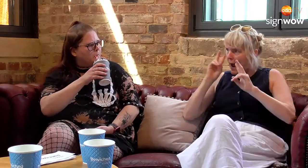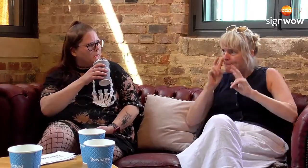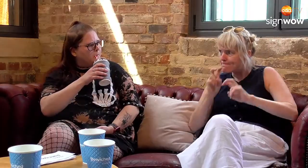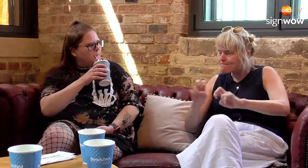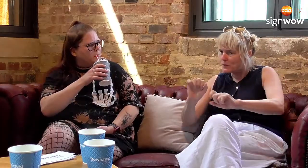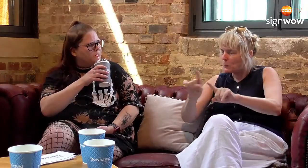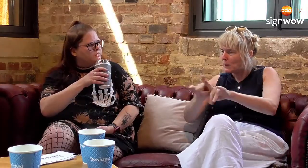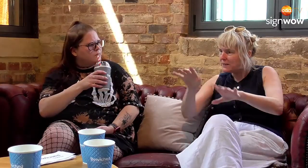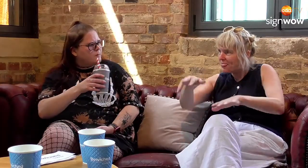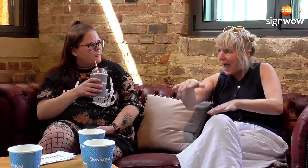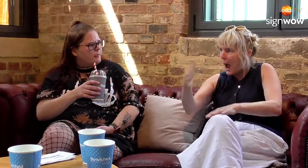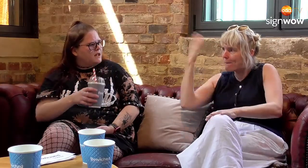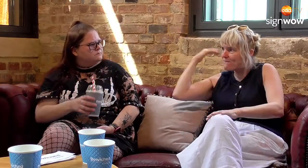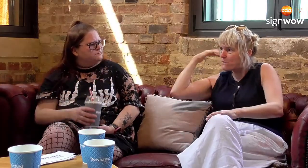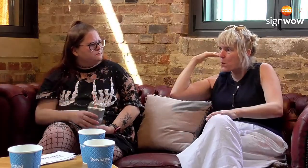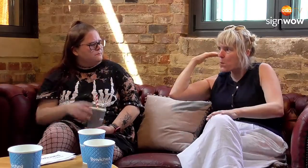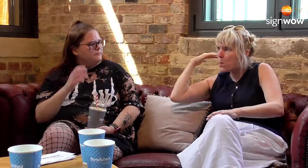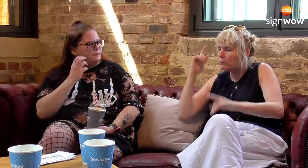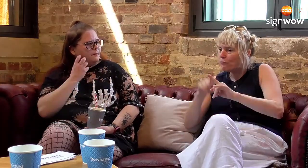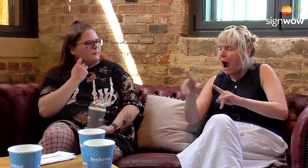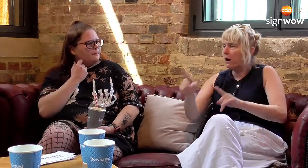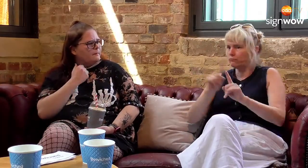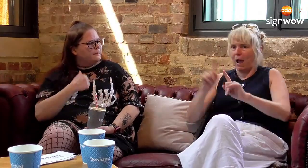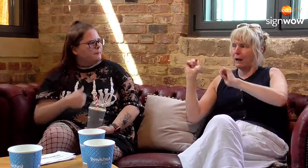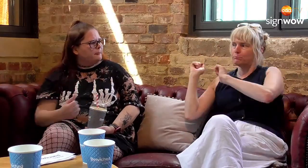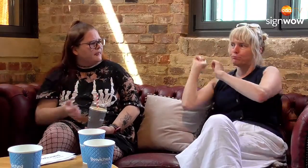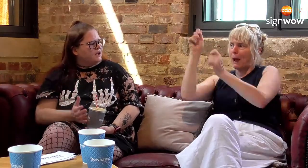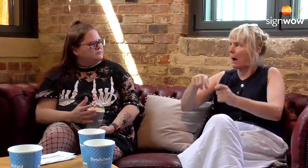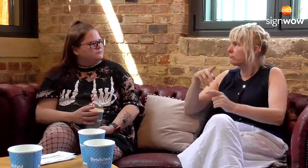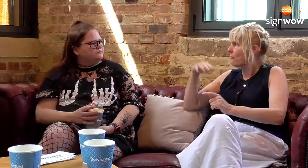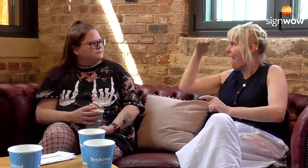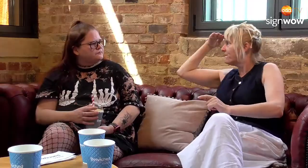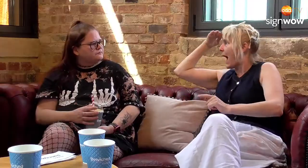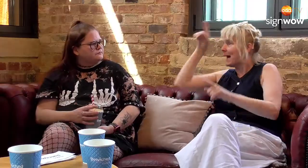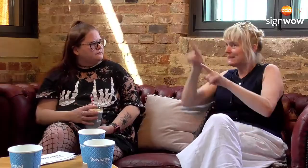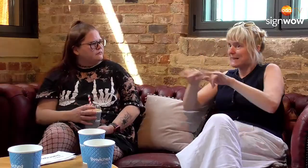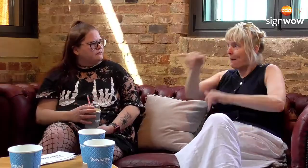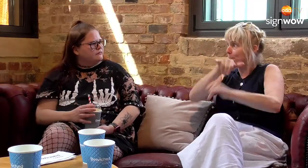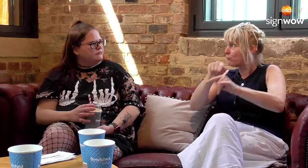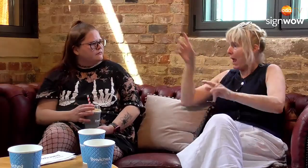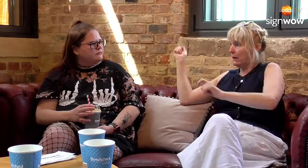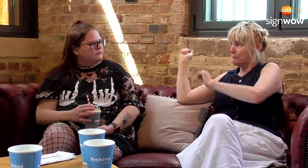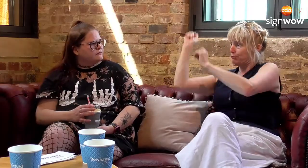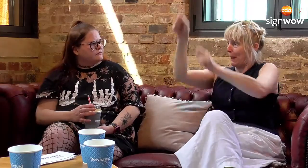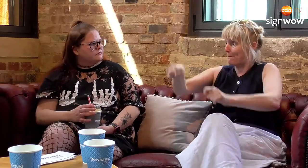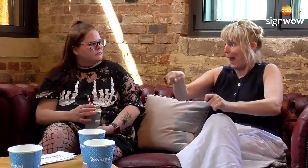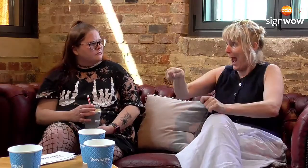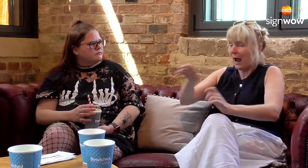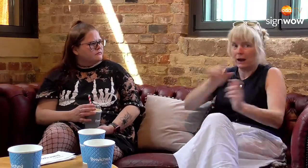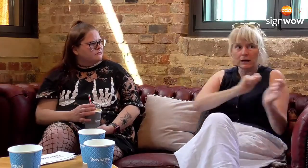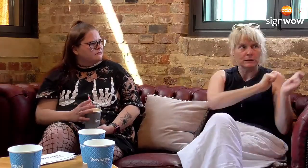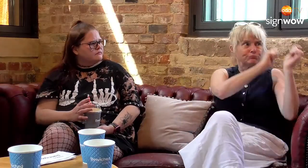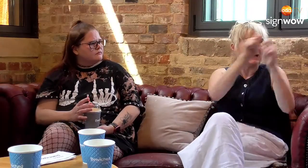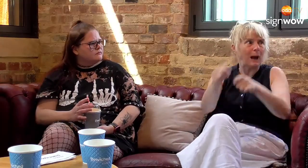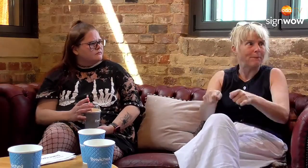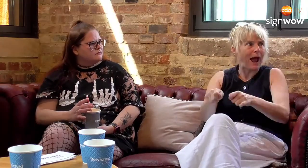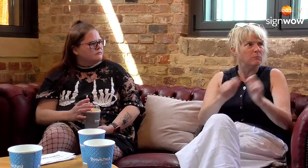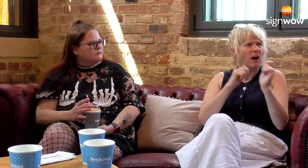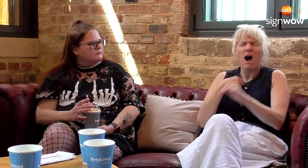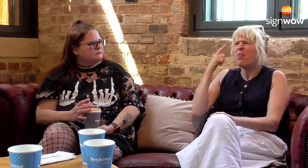clean and start fresh. They've actually looked into what they had there in the past, and they're trying to replicate it, finding the same fairground rides and bringing them back to